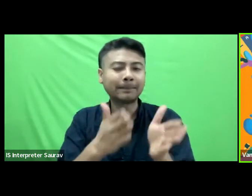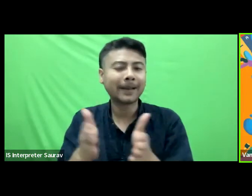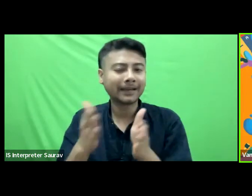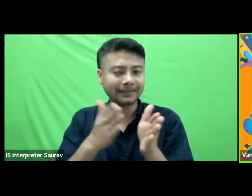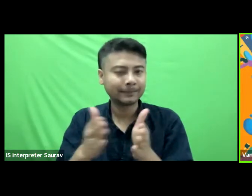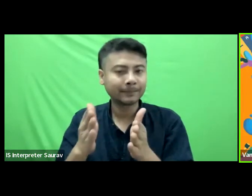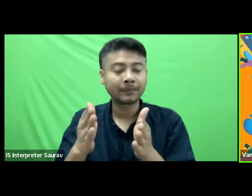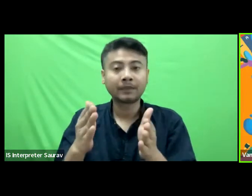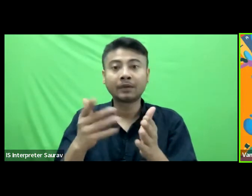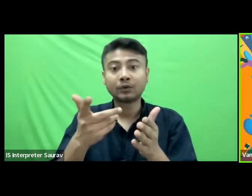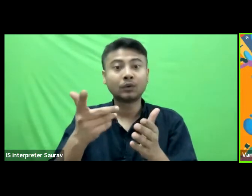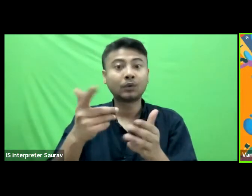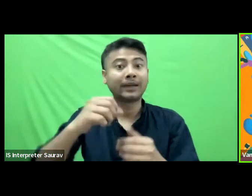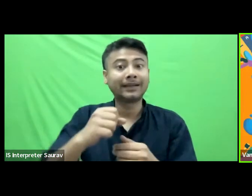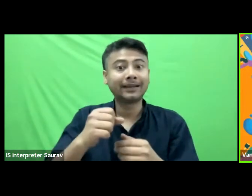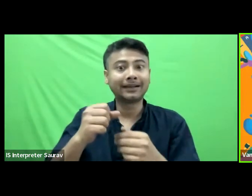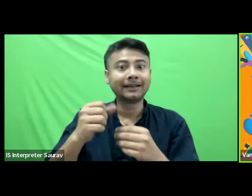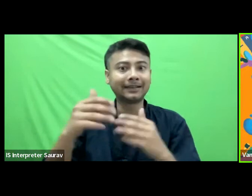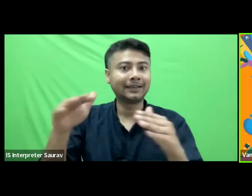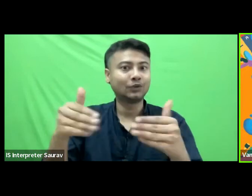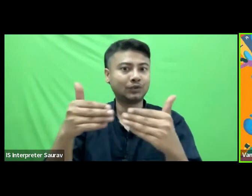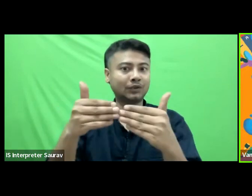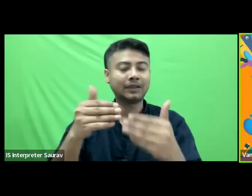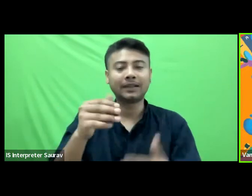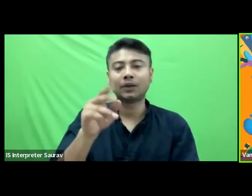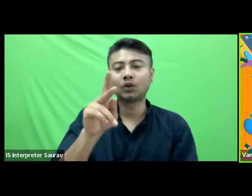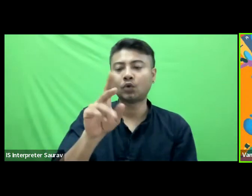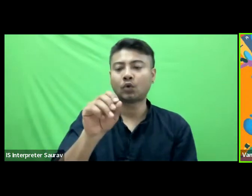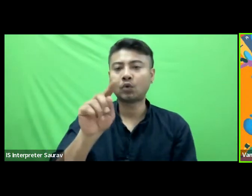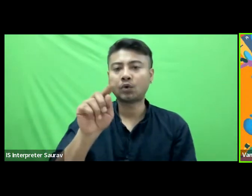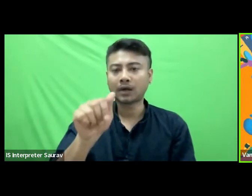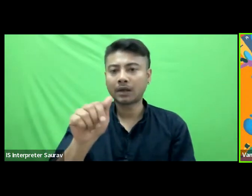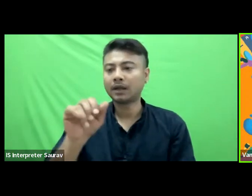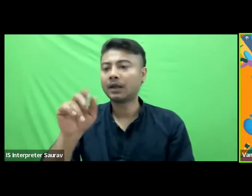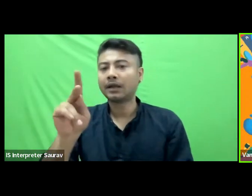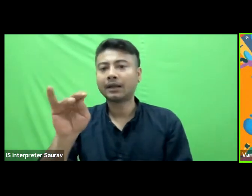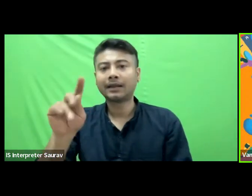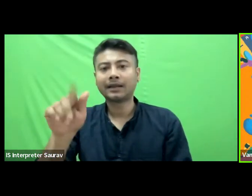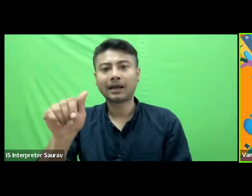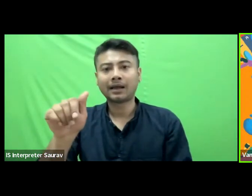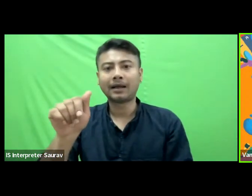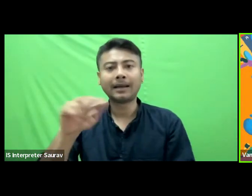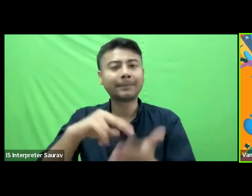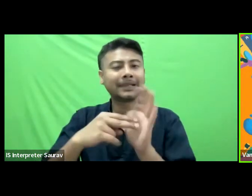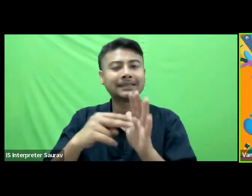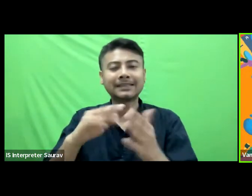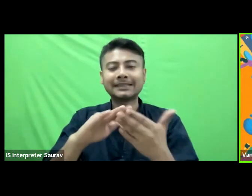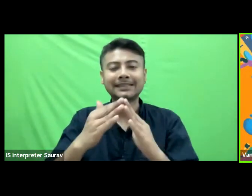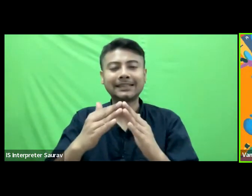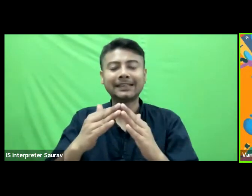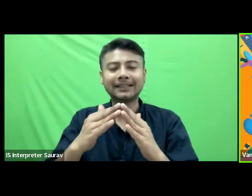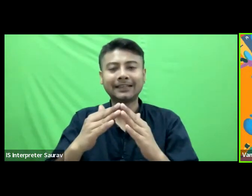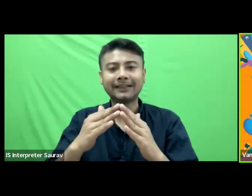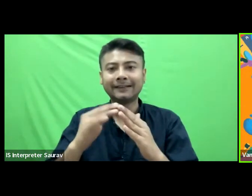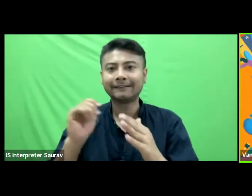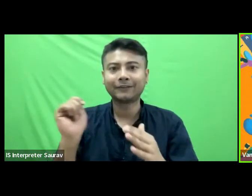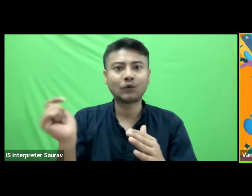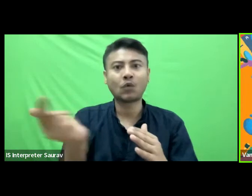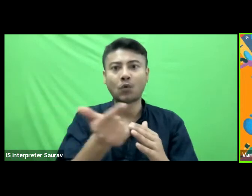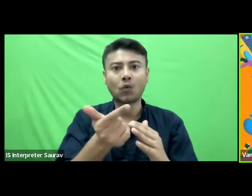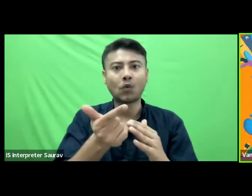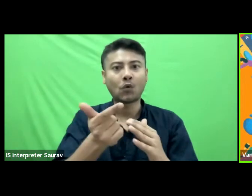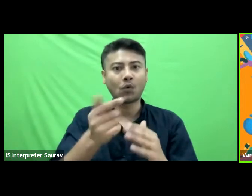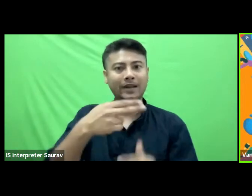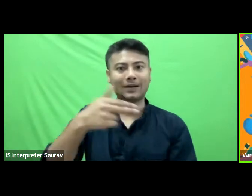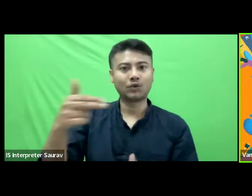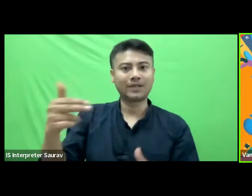is called Kota Kita, which means actually a city for all in our city in Indonesia. And in terms of practices, I